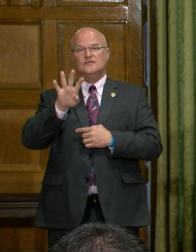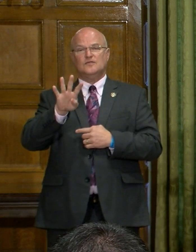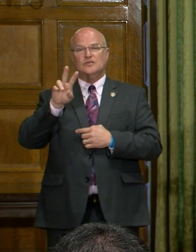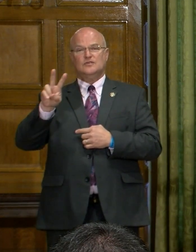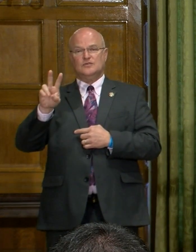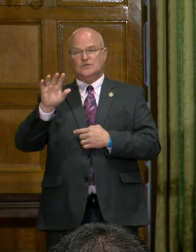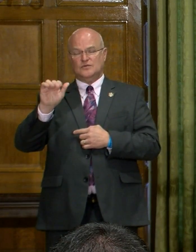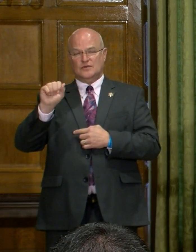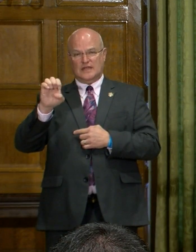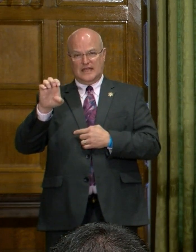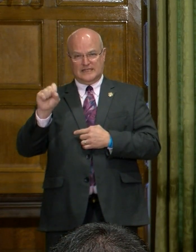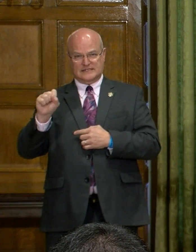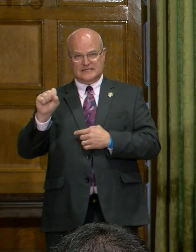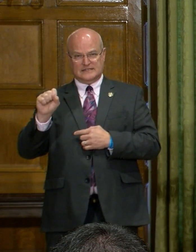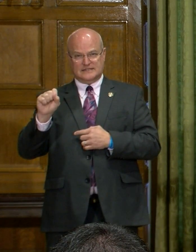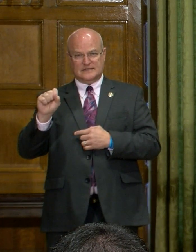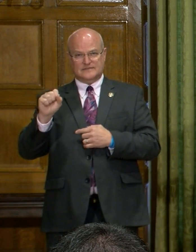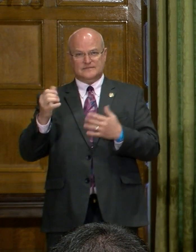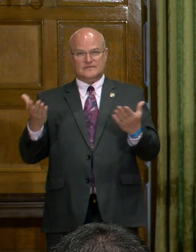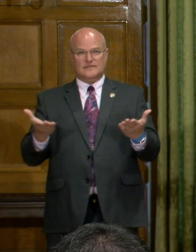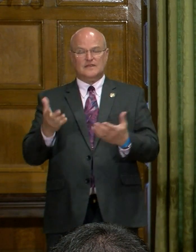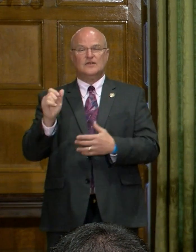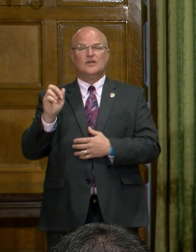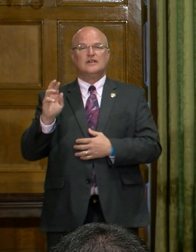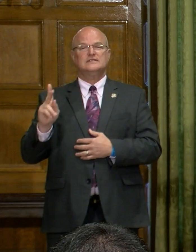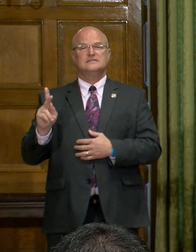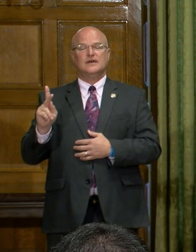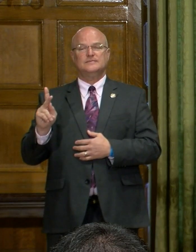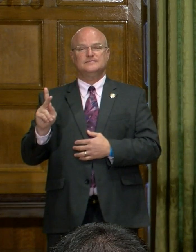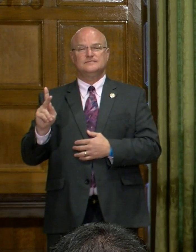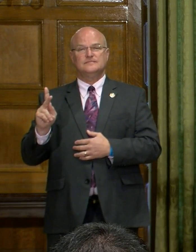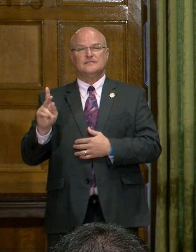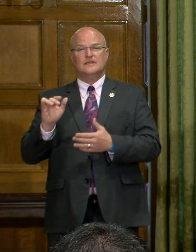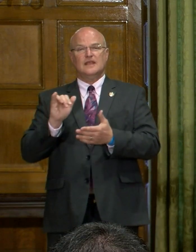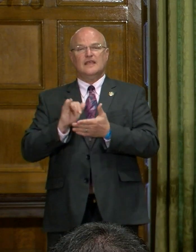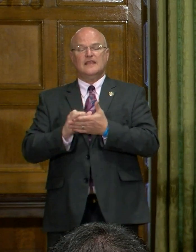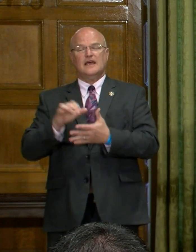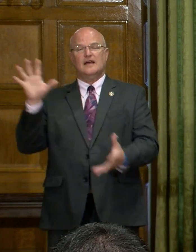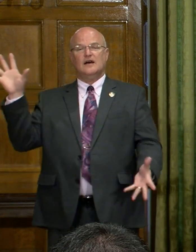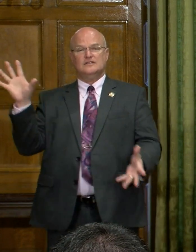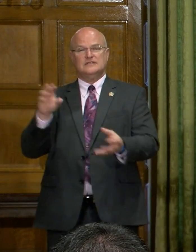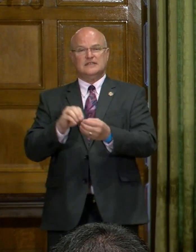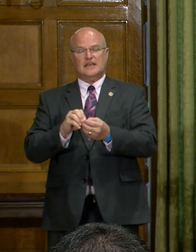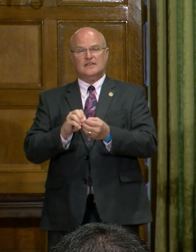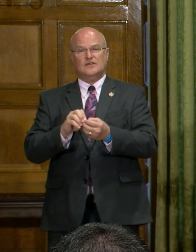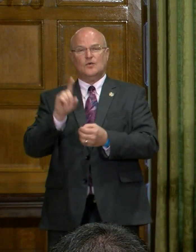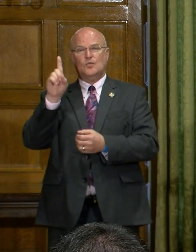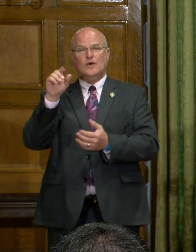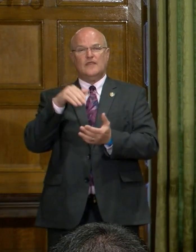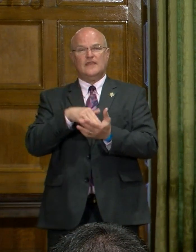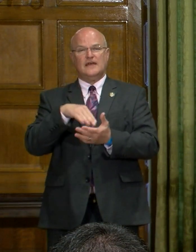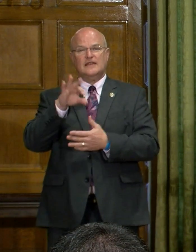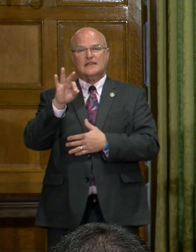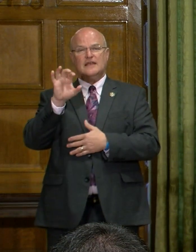142 cases here in Arkansas. That comes to a total today of